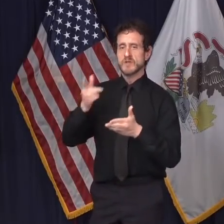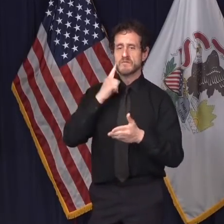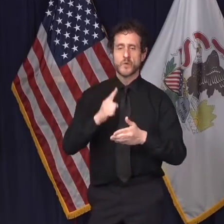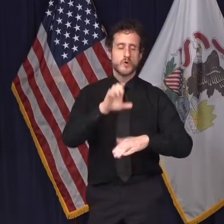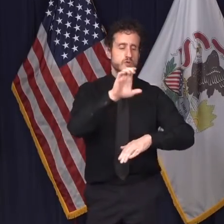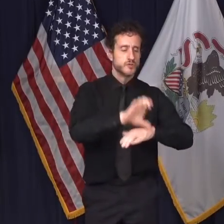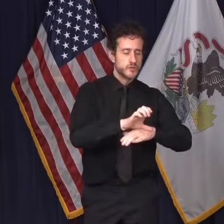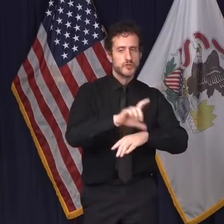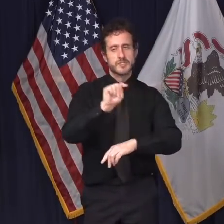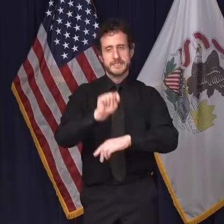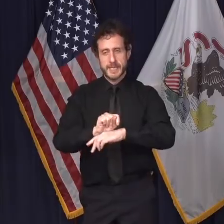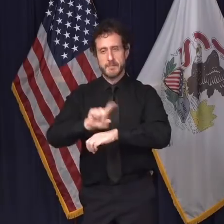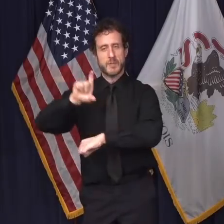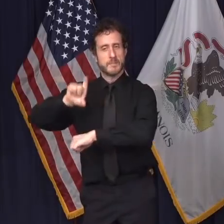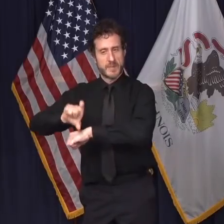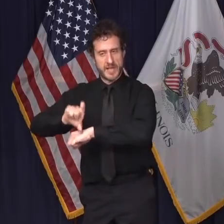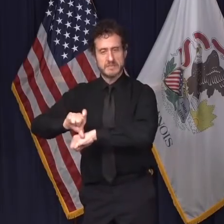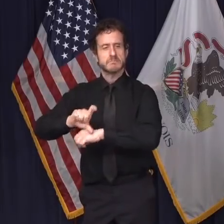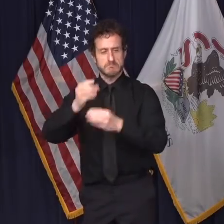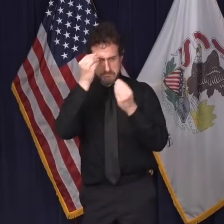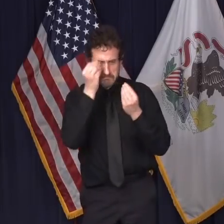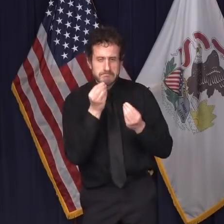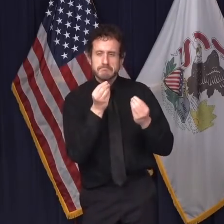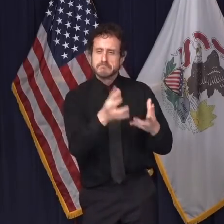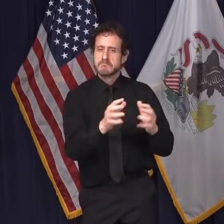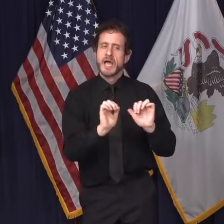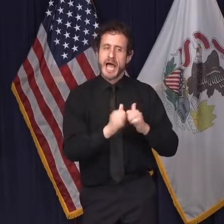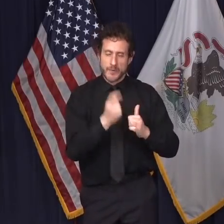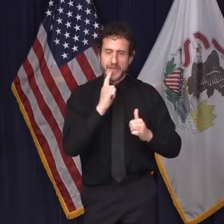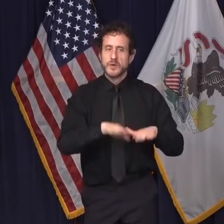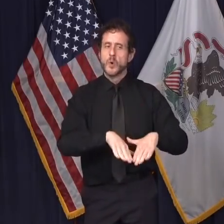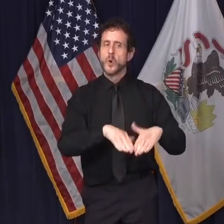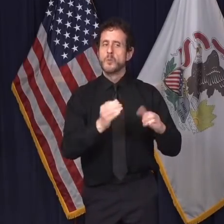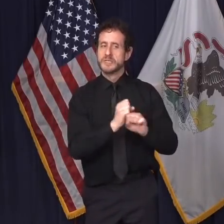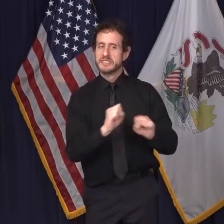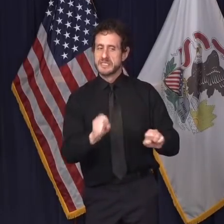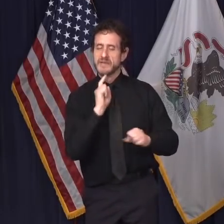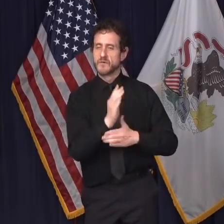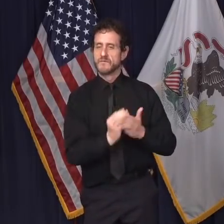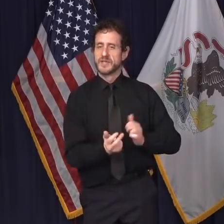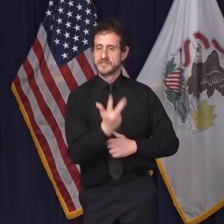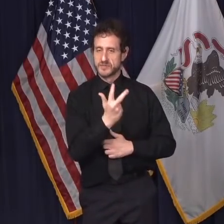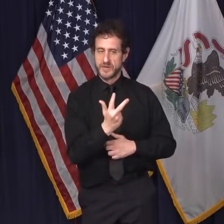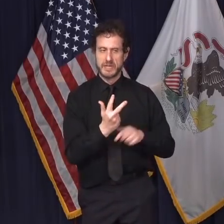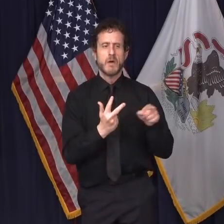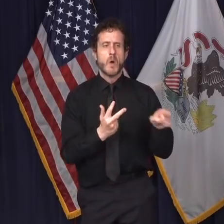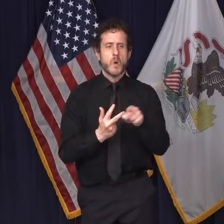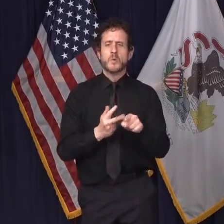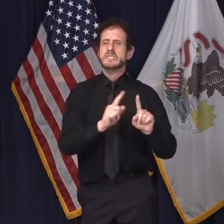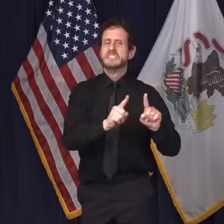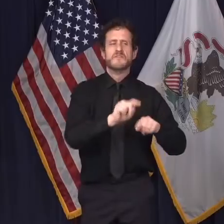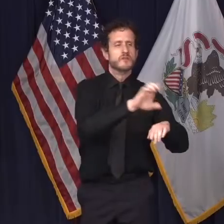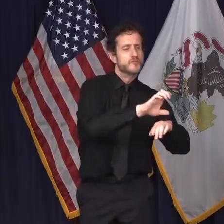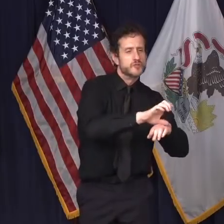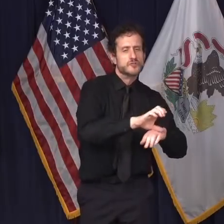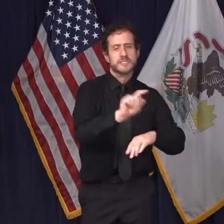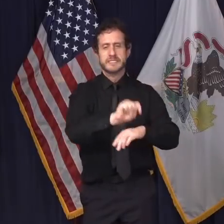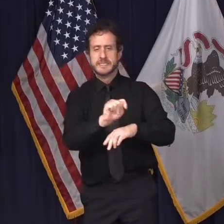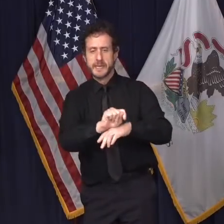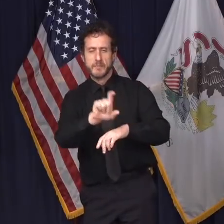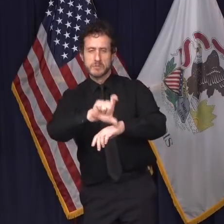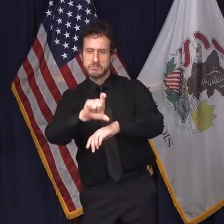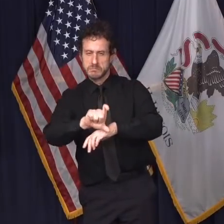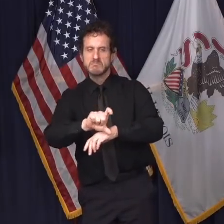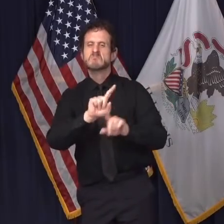worship, providing more guidance for houses of worship in Phase 3. Having received many plans and ideas from